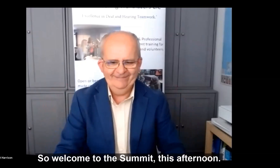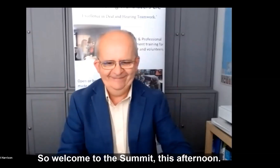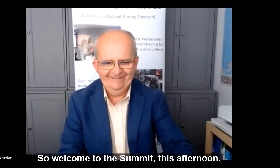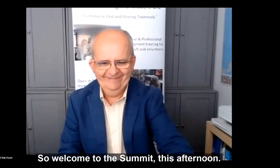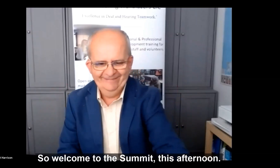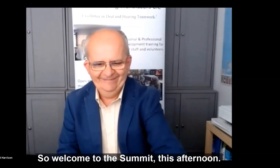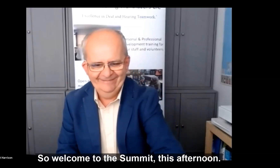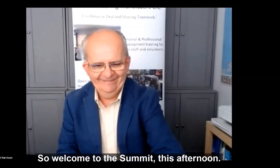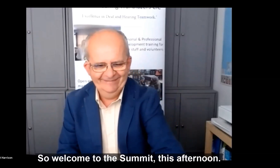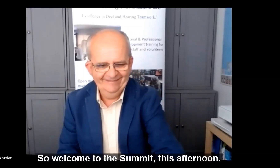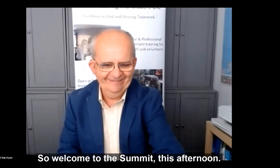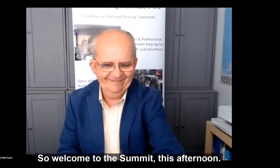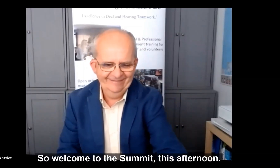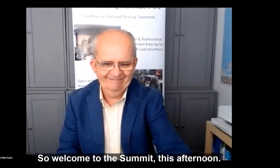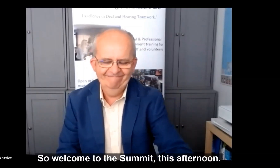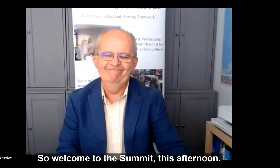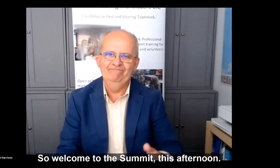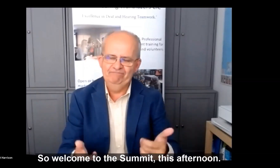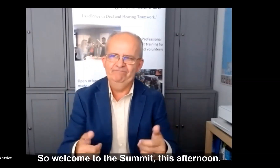So welcome to the summit this afternoon.